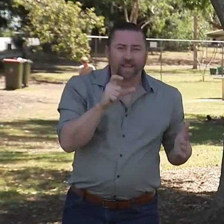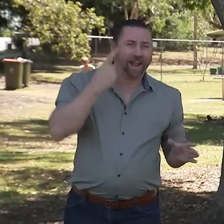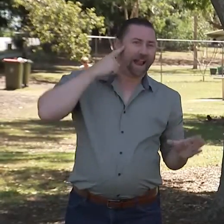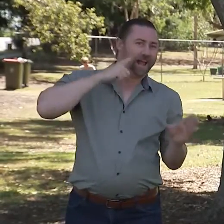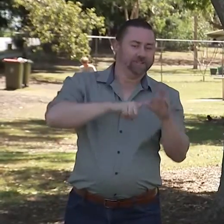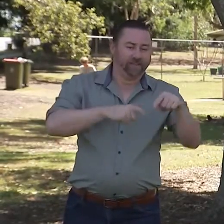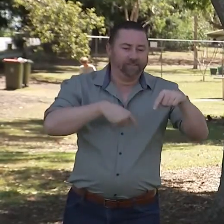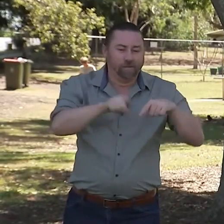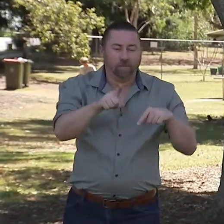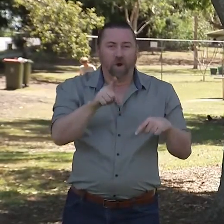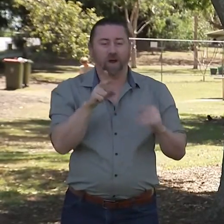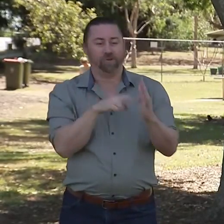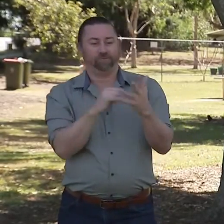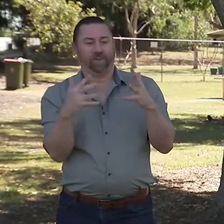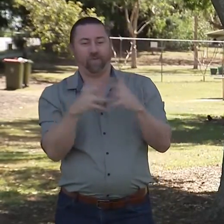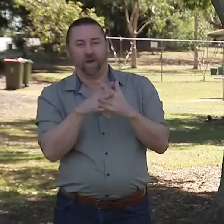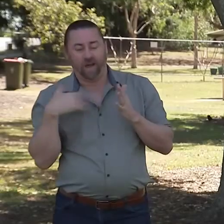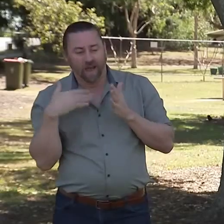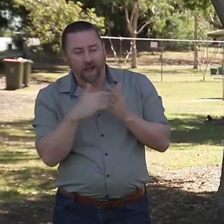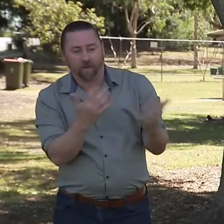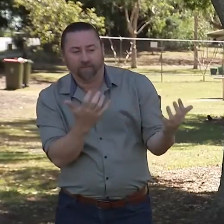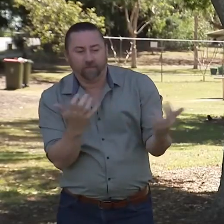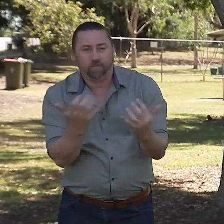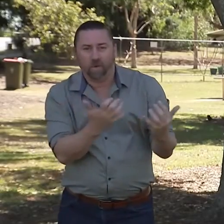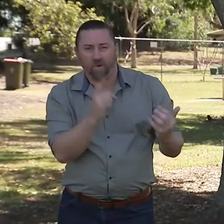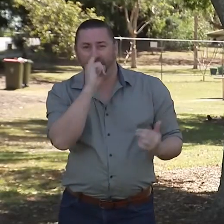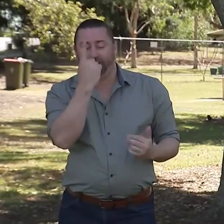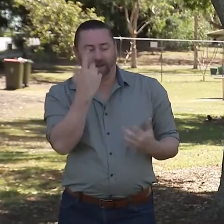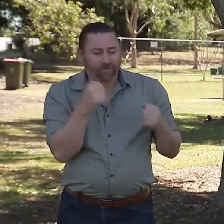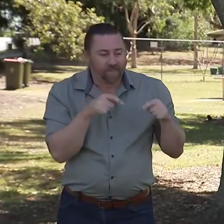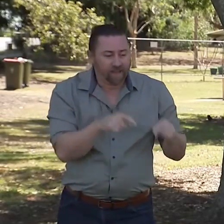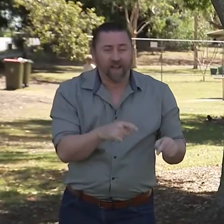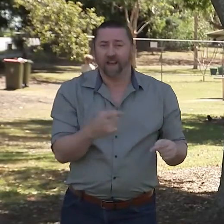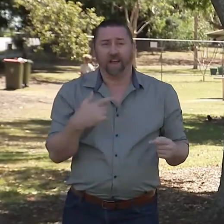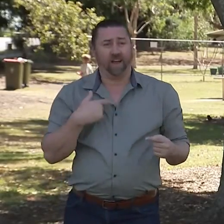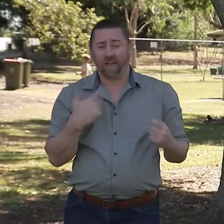last time. New South Wales wasn't able to host it.